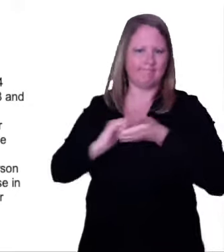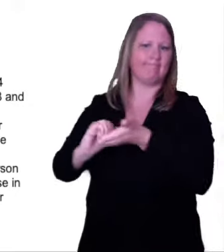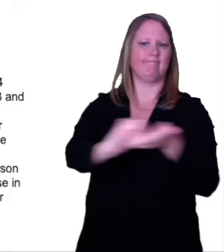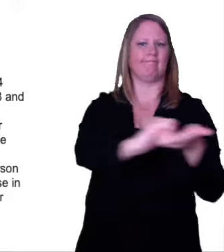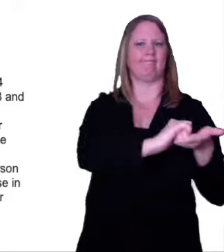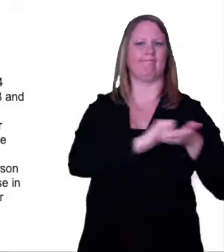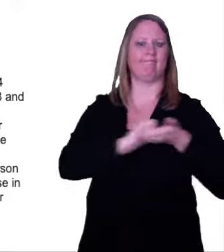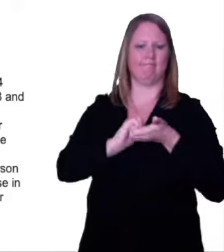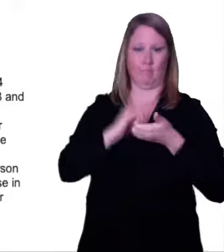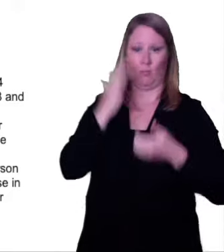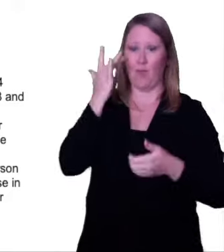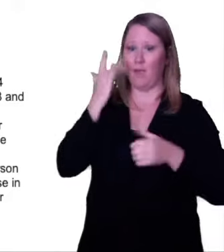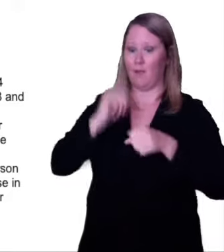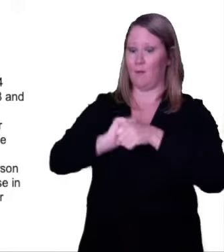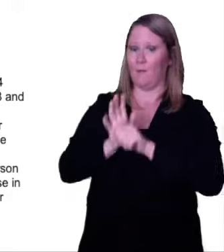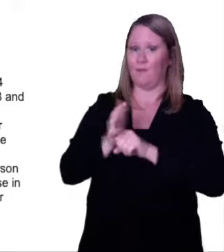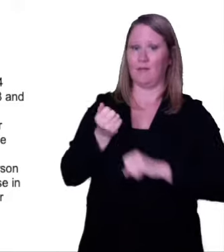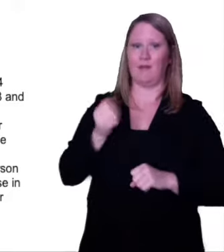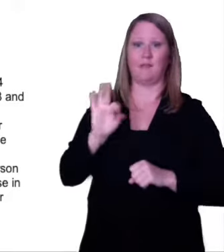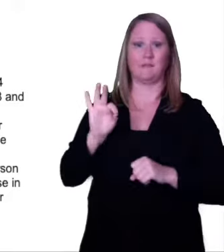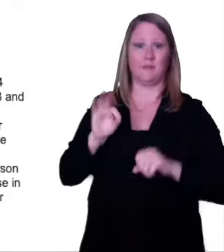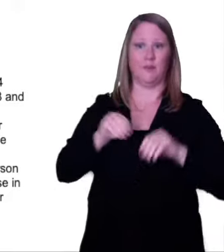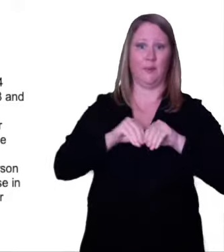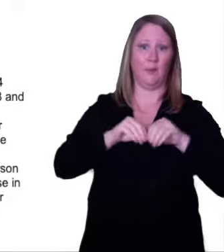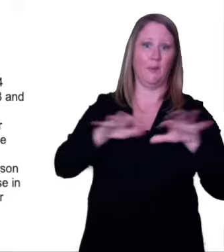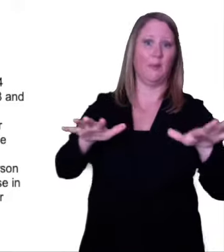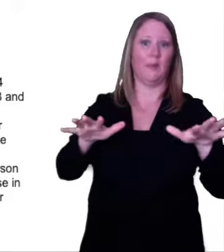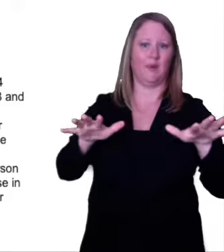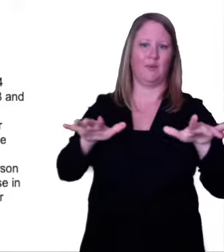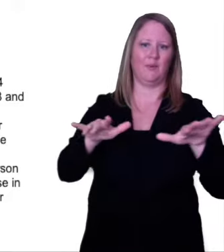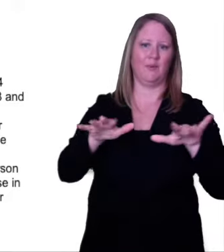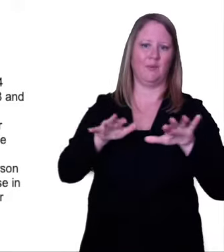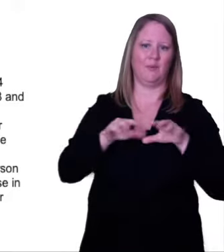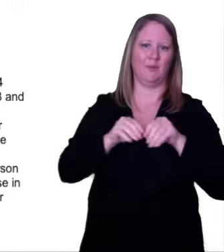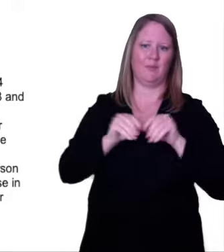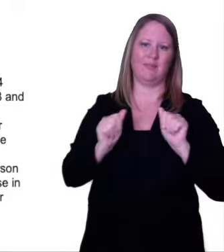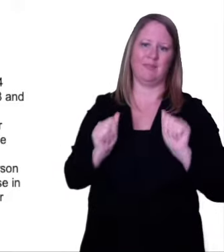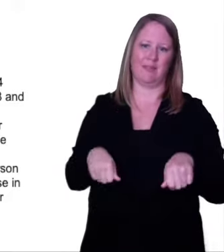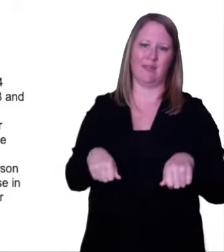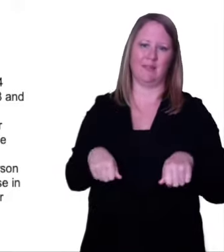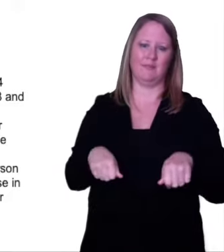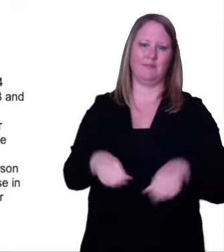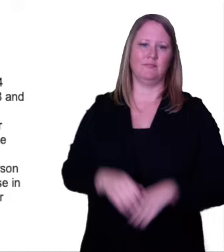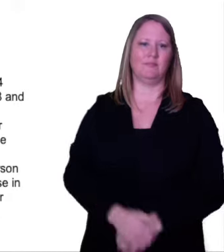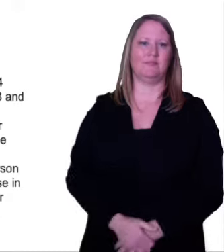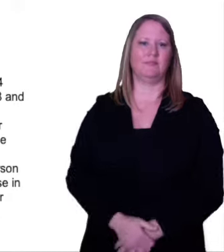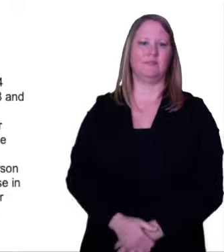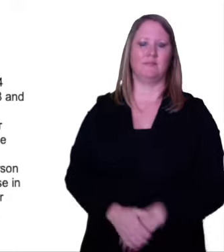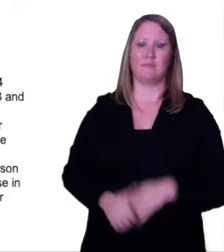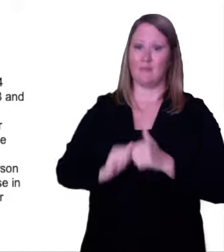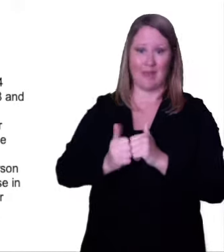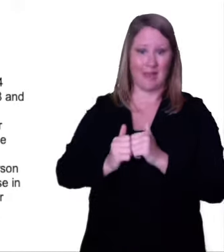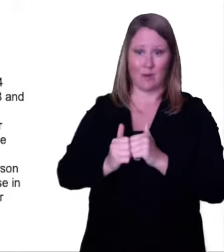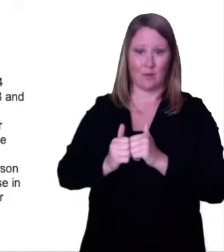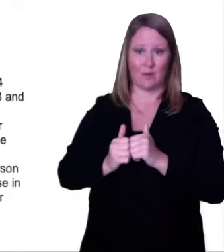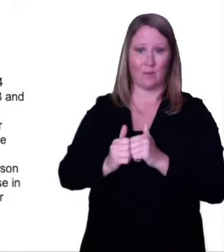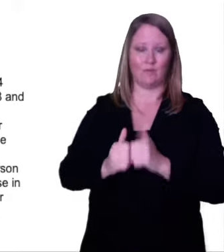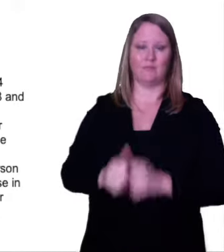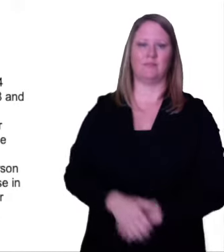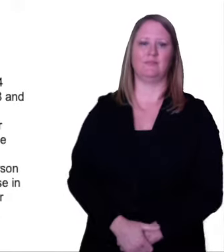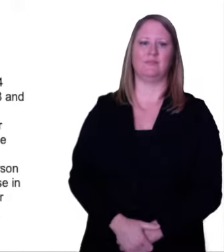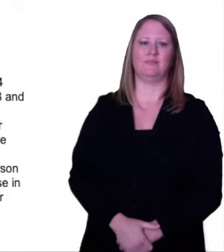social distancing restrictions and other obligations for Texans that are aimed at slowing the spread of